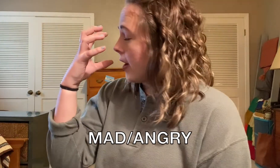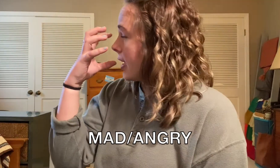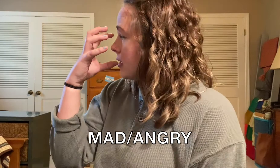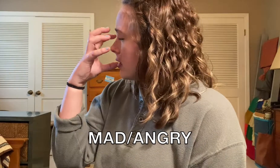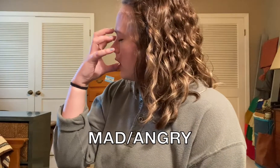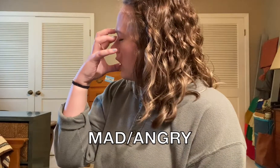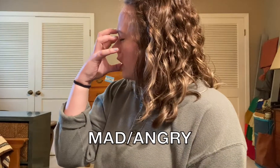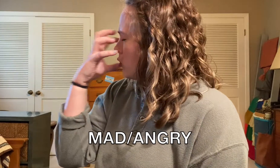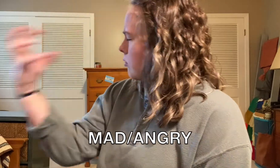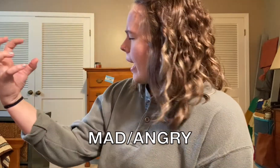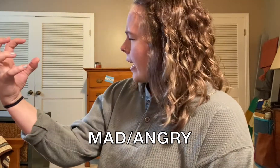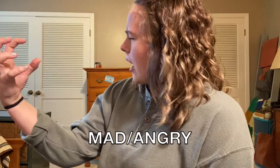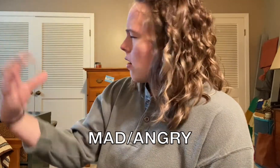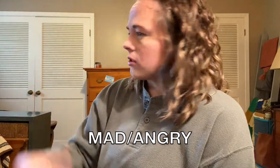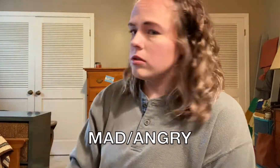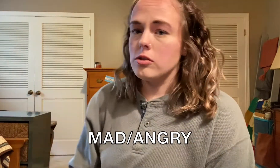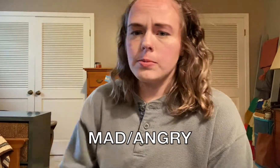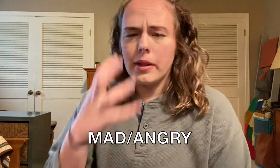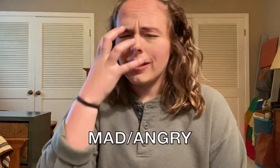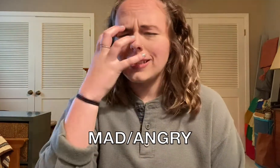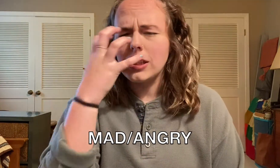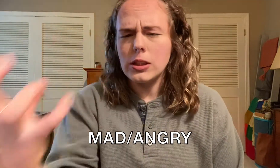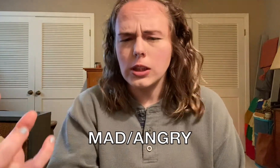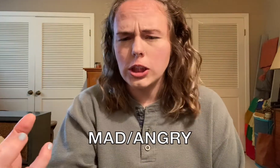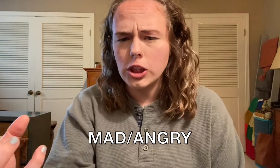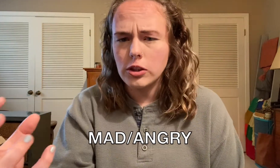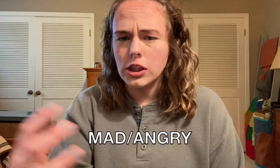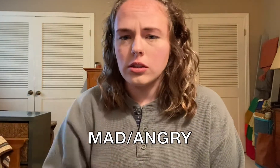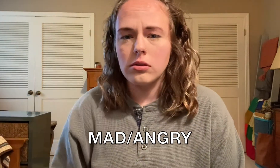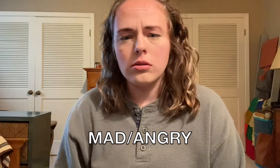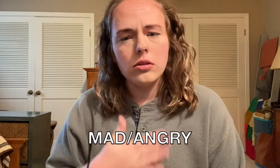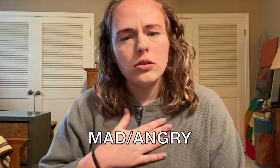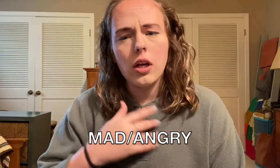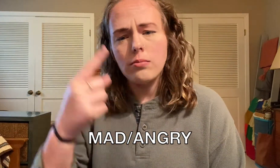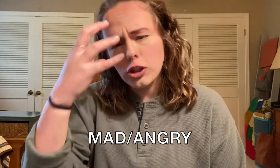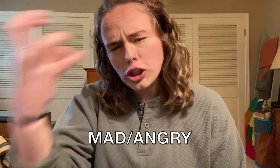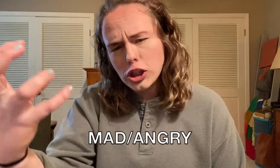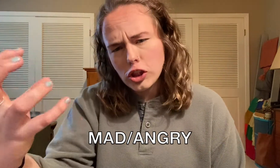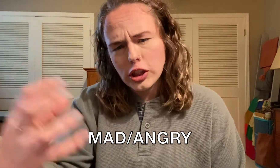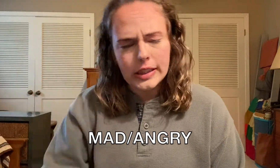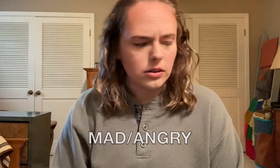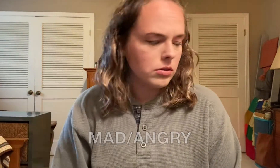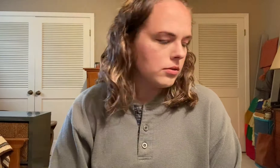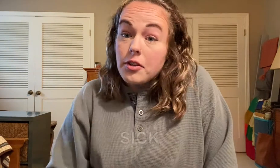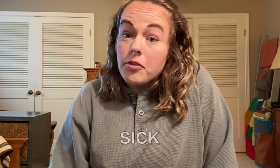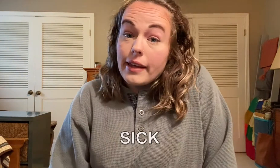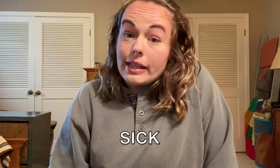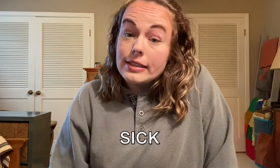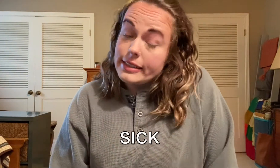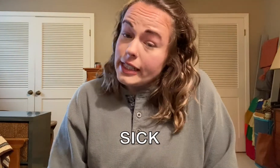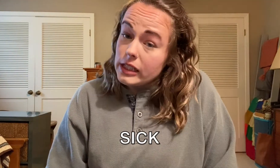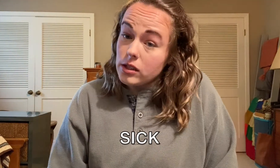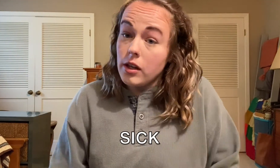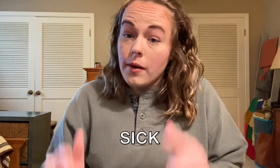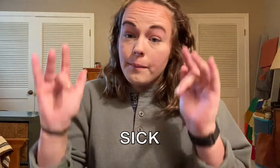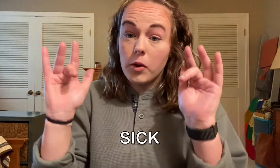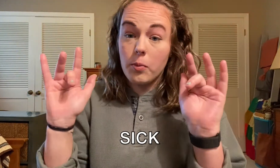face, and drag it out. Just be like, I'm angry. I'm angry. If you're feeling sick, you put